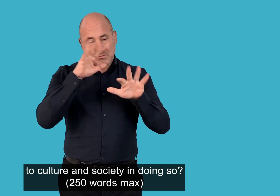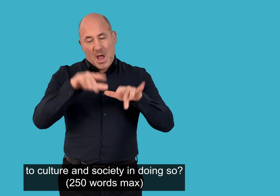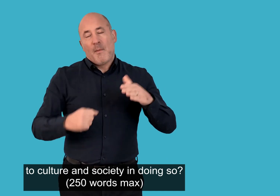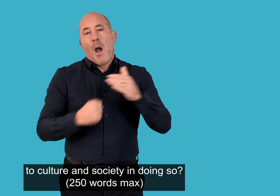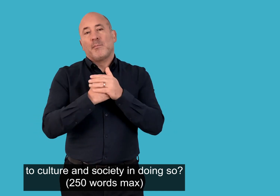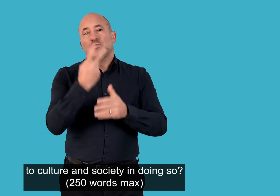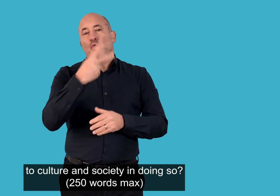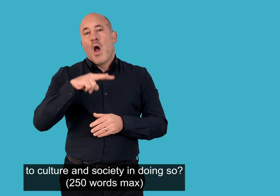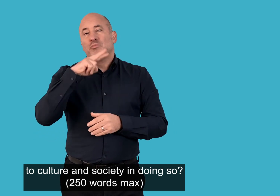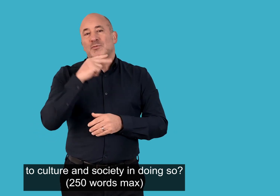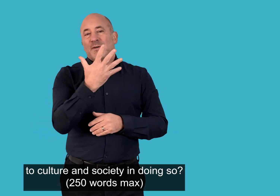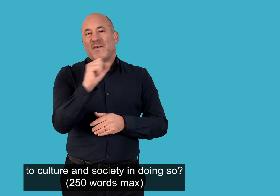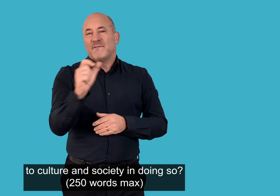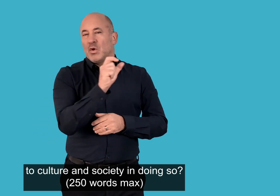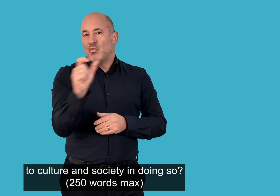250 words max.